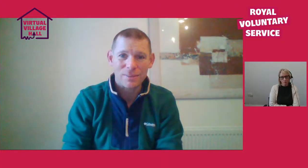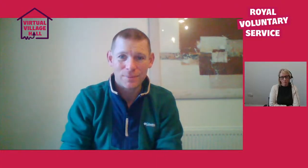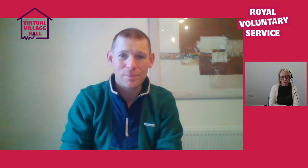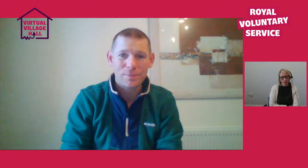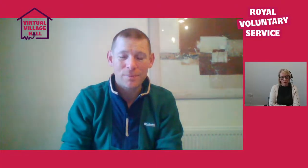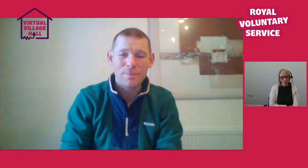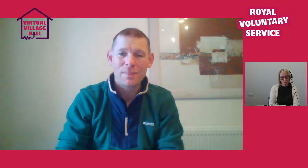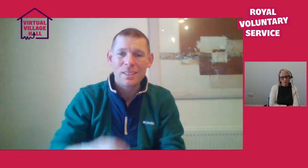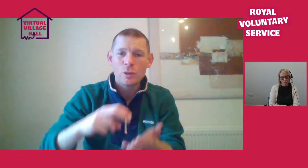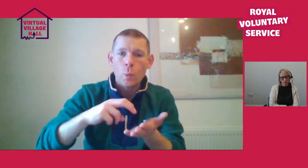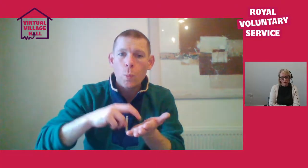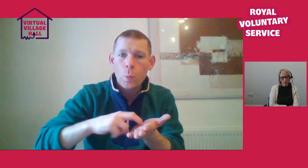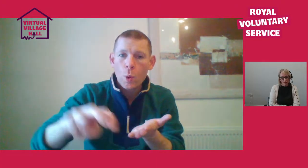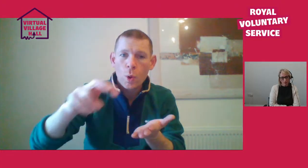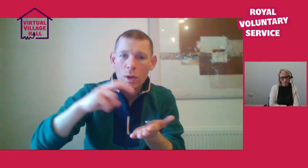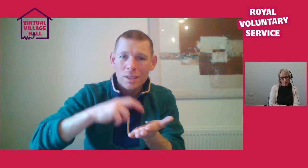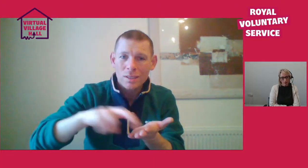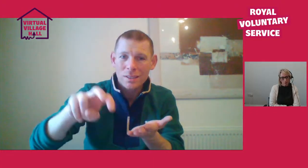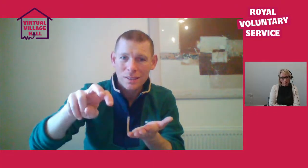Number 5,